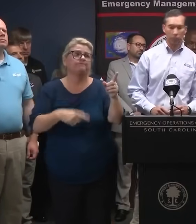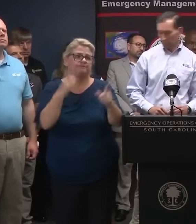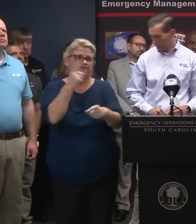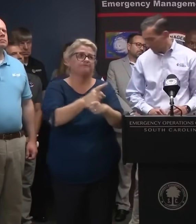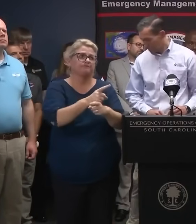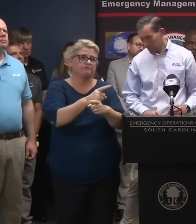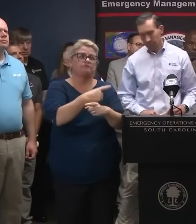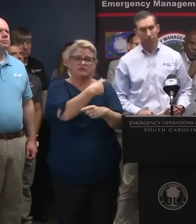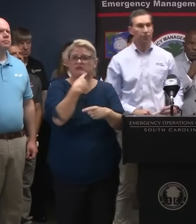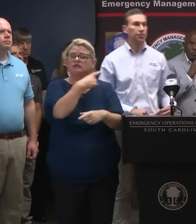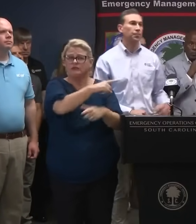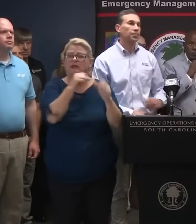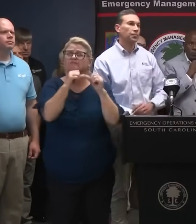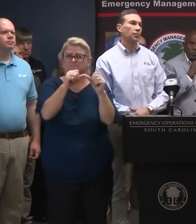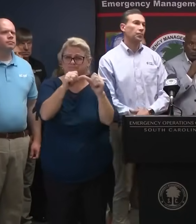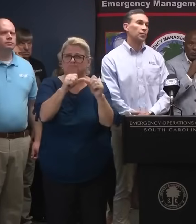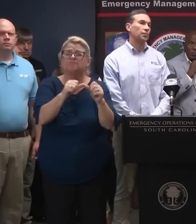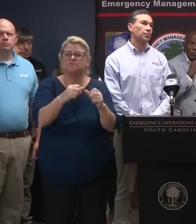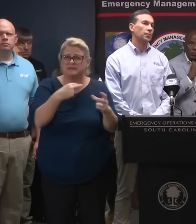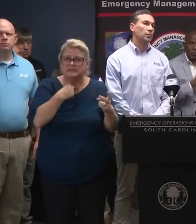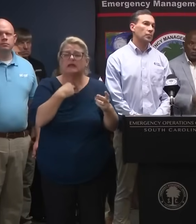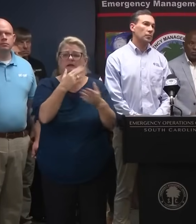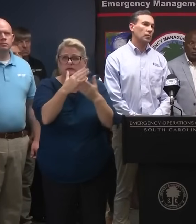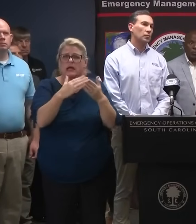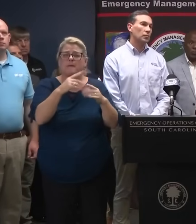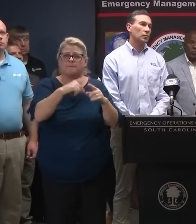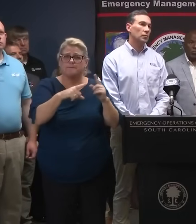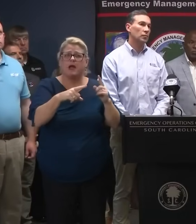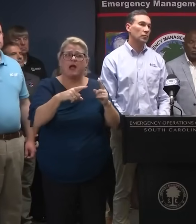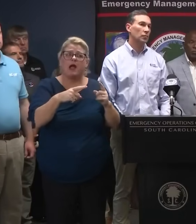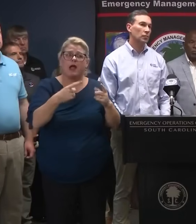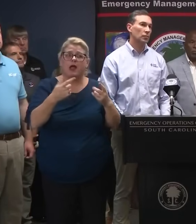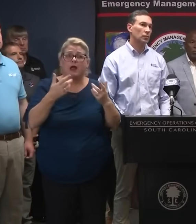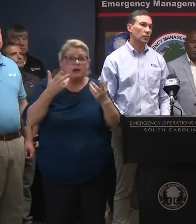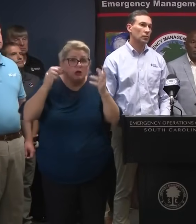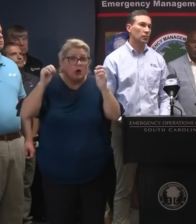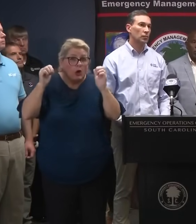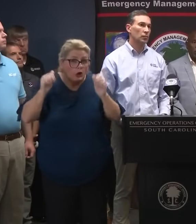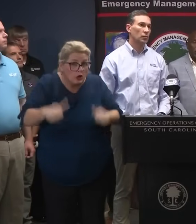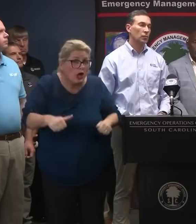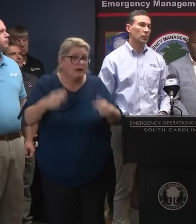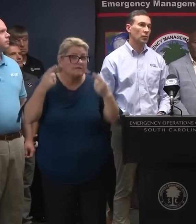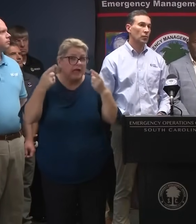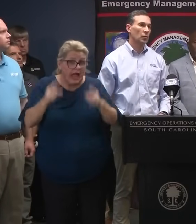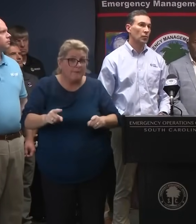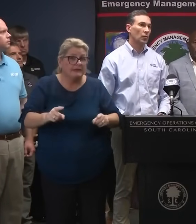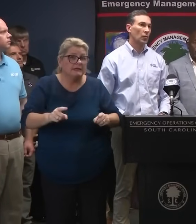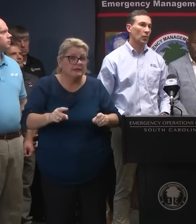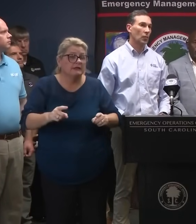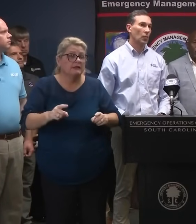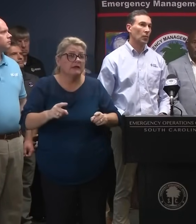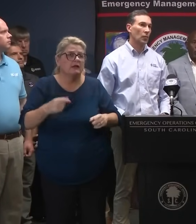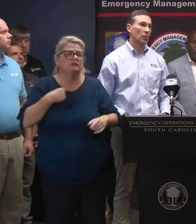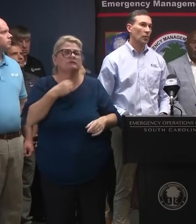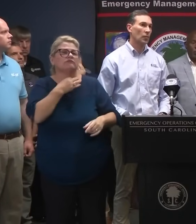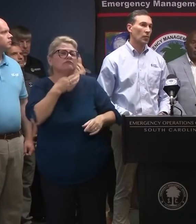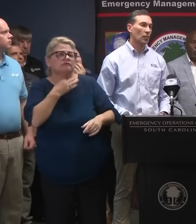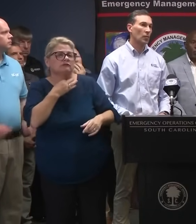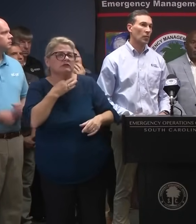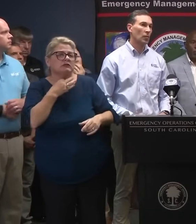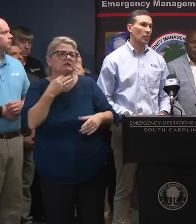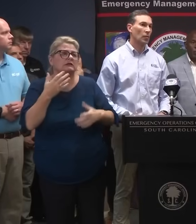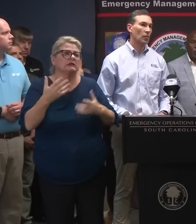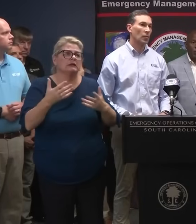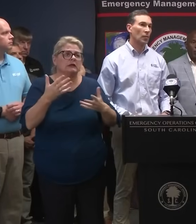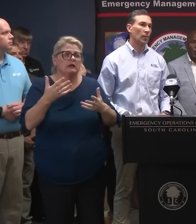been ongoing, that you guys are hamstrung by a lot. Did you anticipate that something like this could have happened ahead of time? I was just kind of curious as far